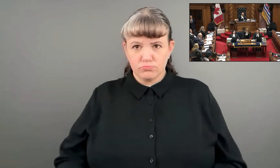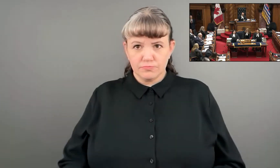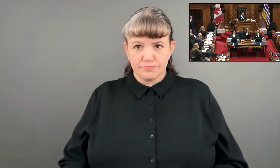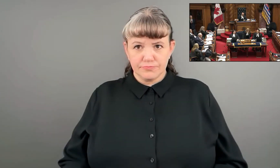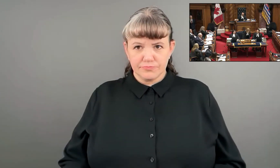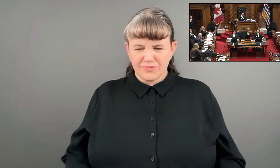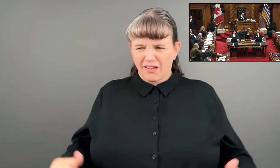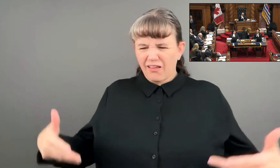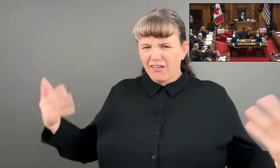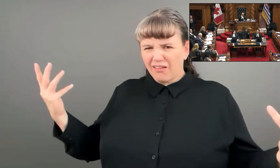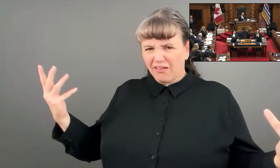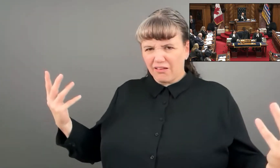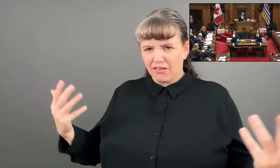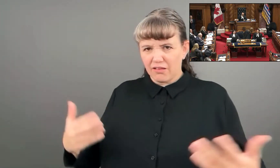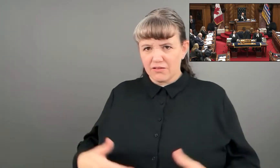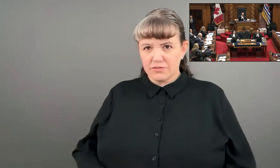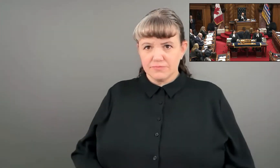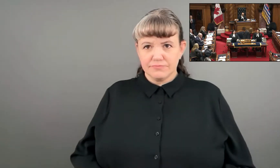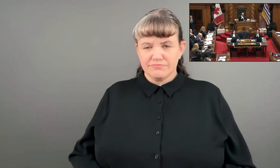That's members.